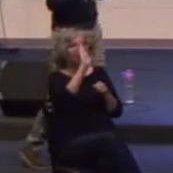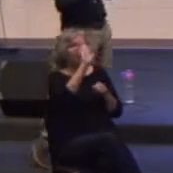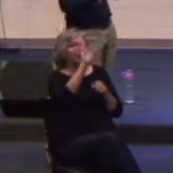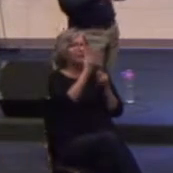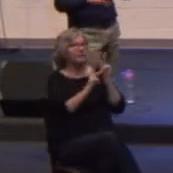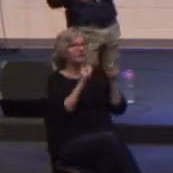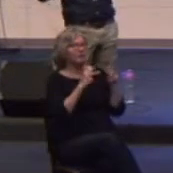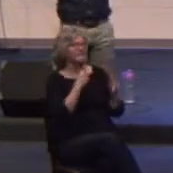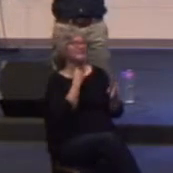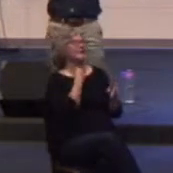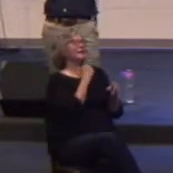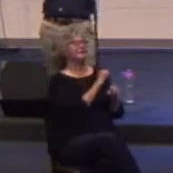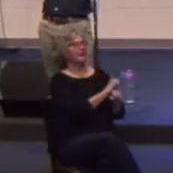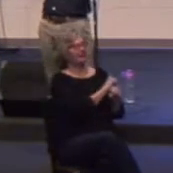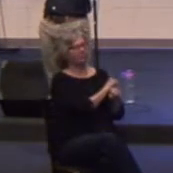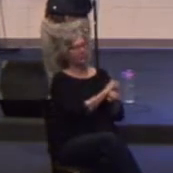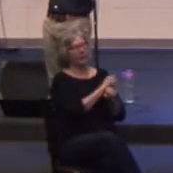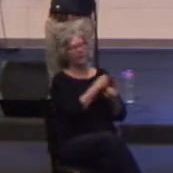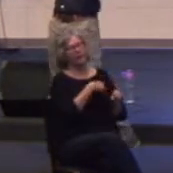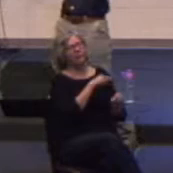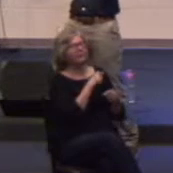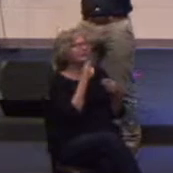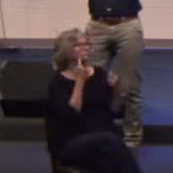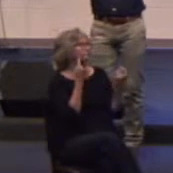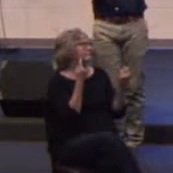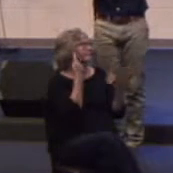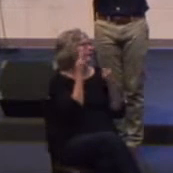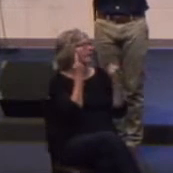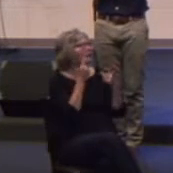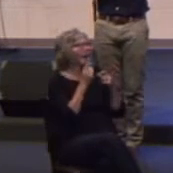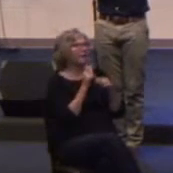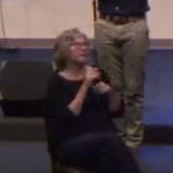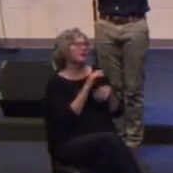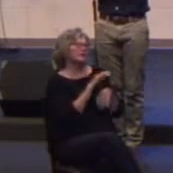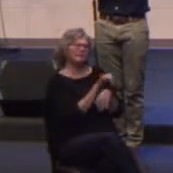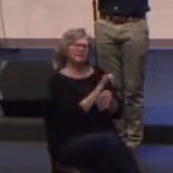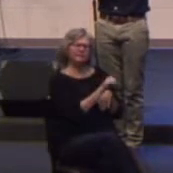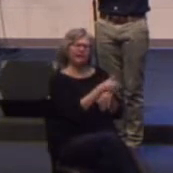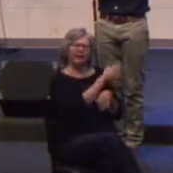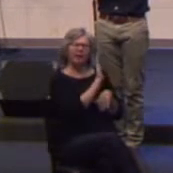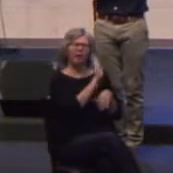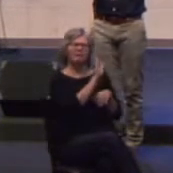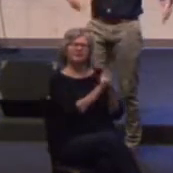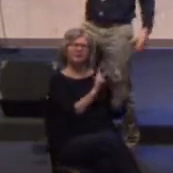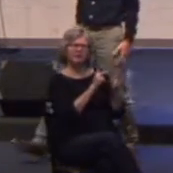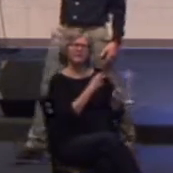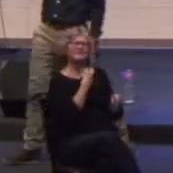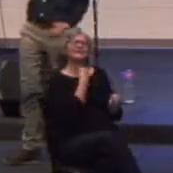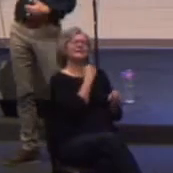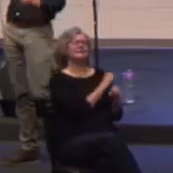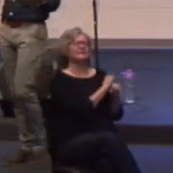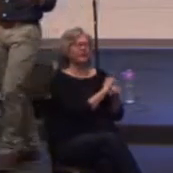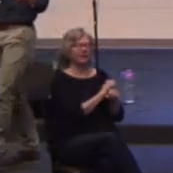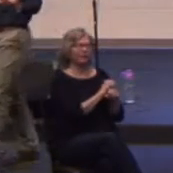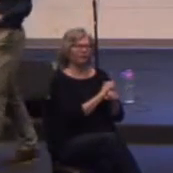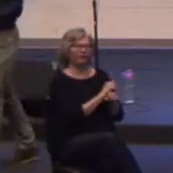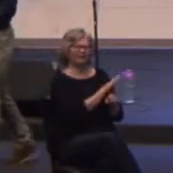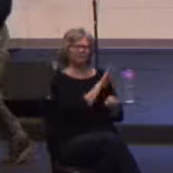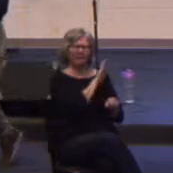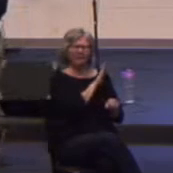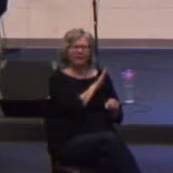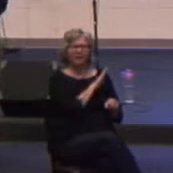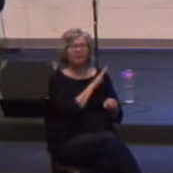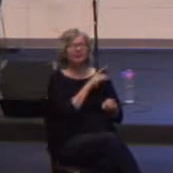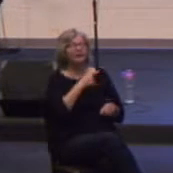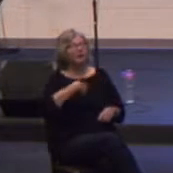in slavery, and we've been considering all along, just like God's people were stuck in slavery then, so also we in our